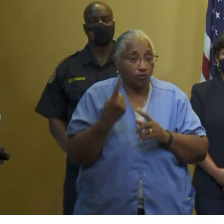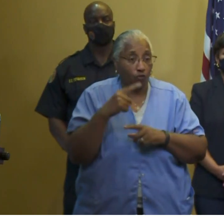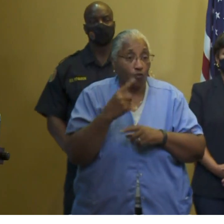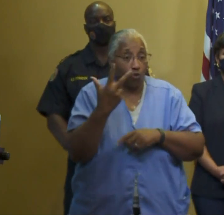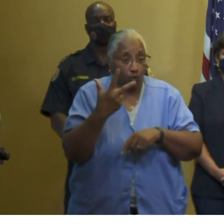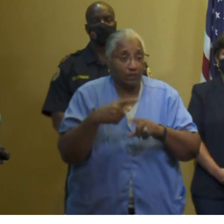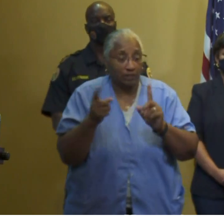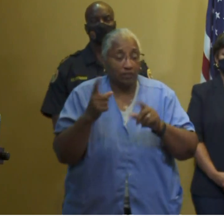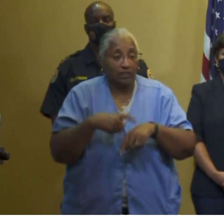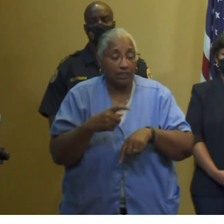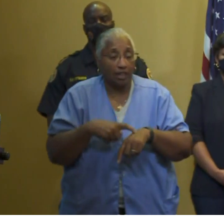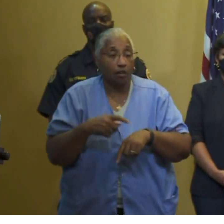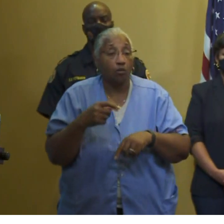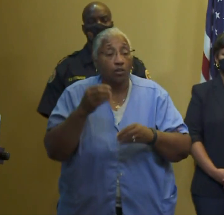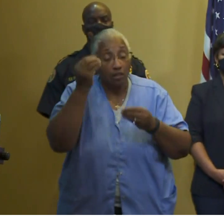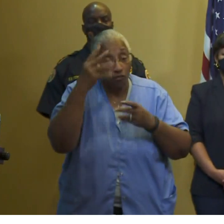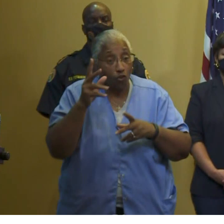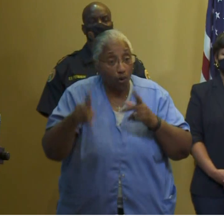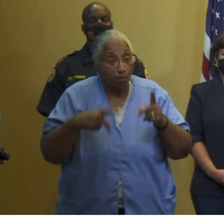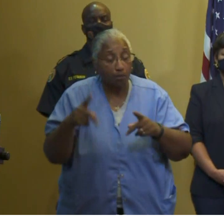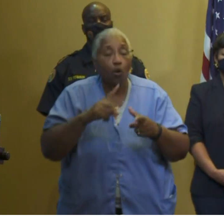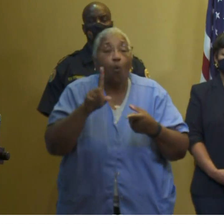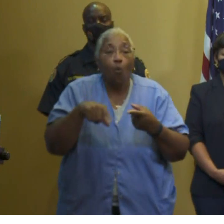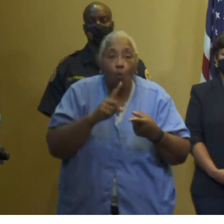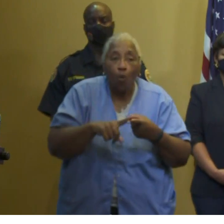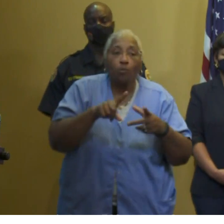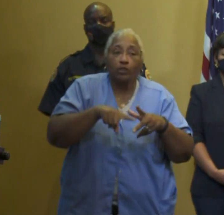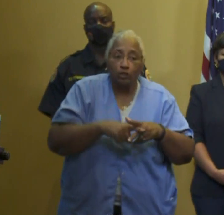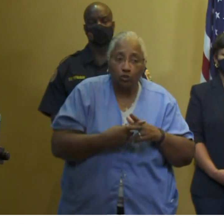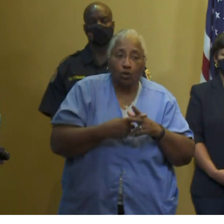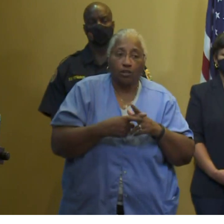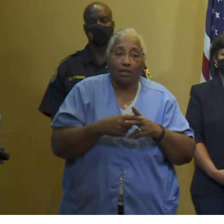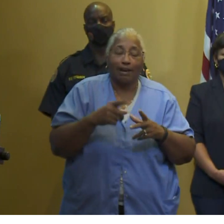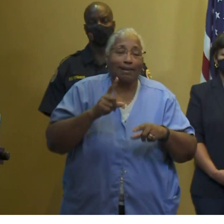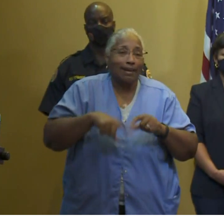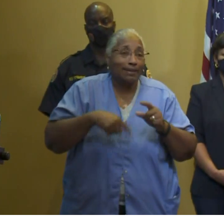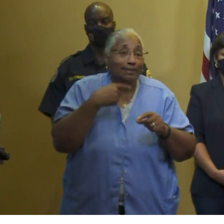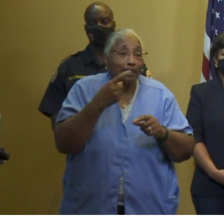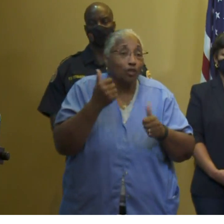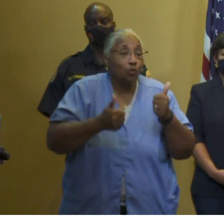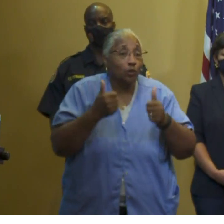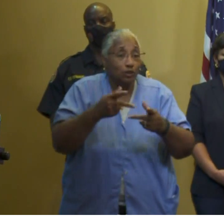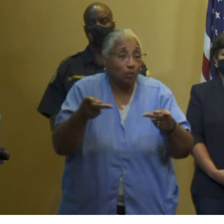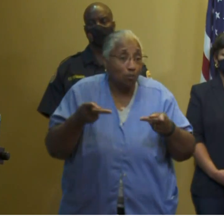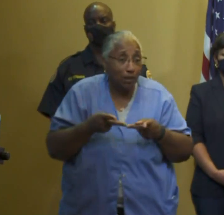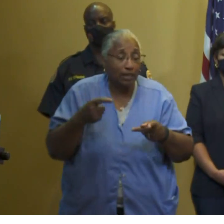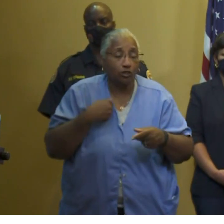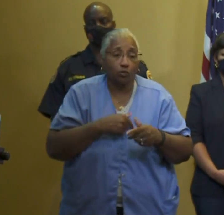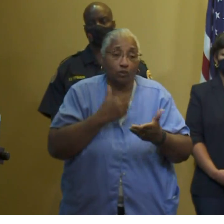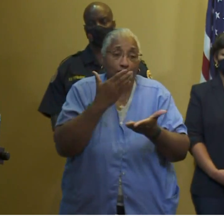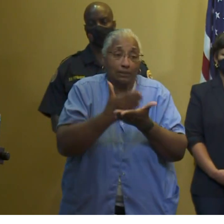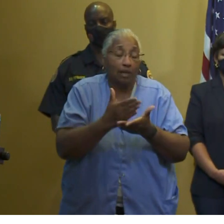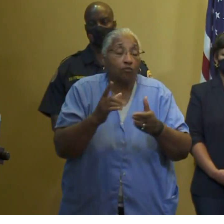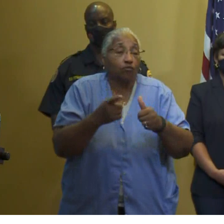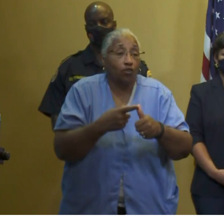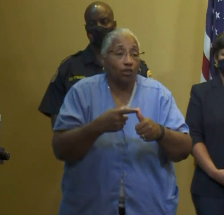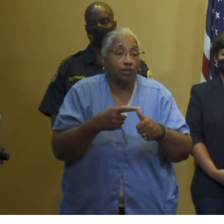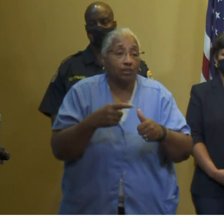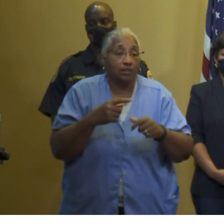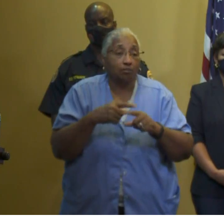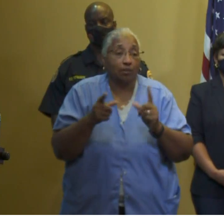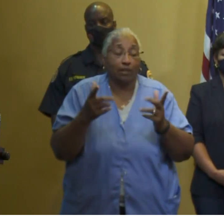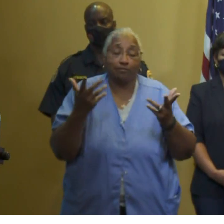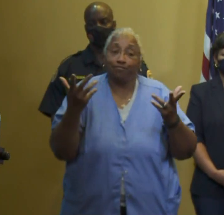folks when those passes are happening a little bit more. I cannot tell you which neighborhood. We're going by the most amount of debris. It's a very